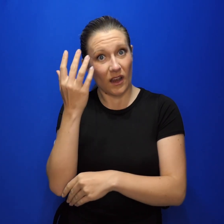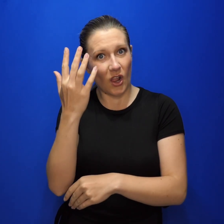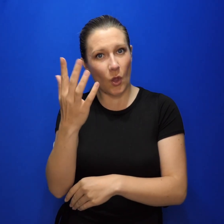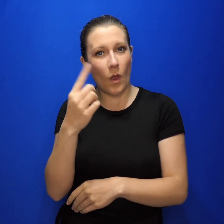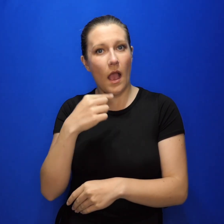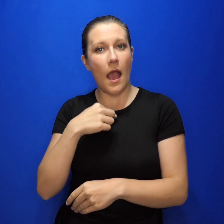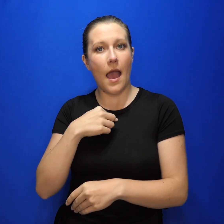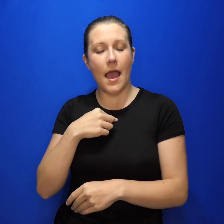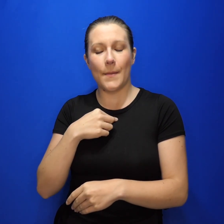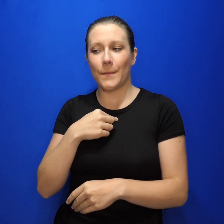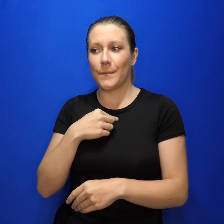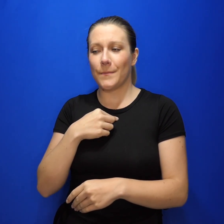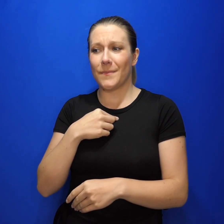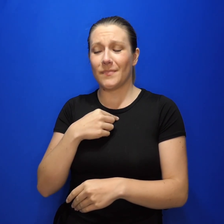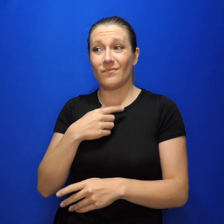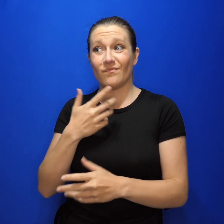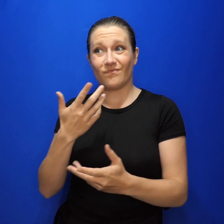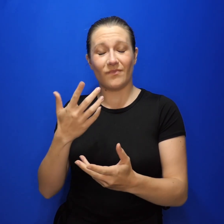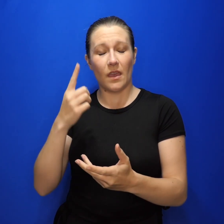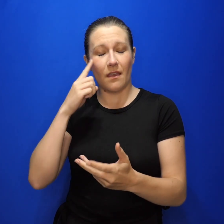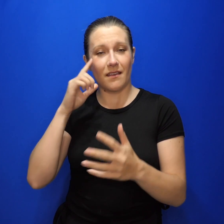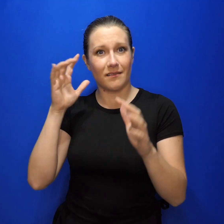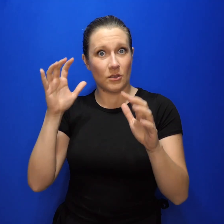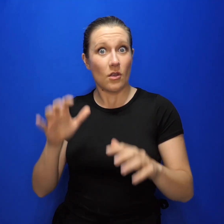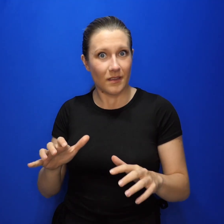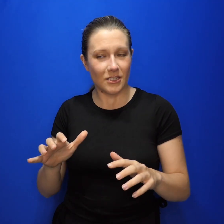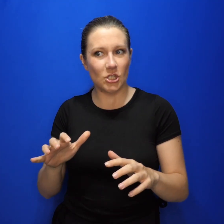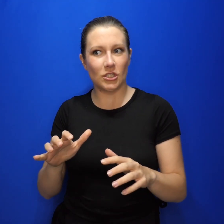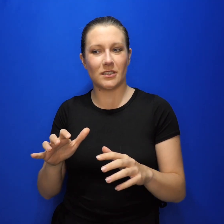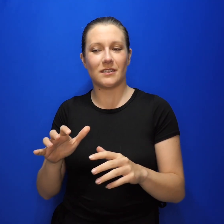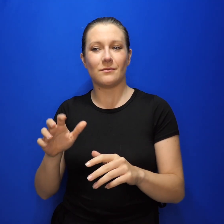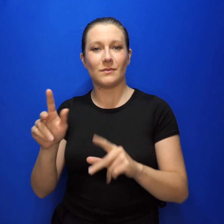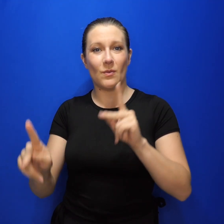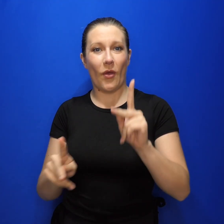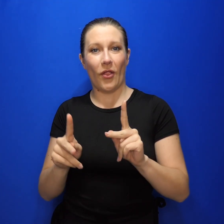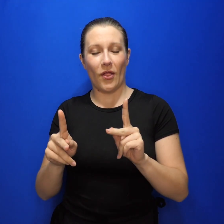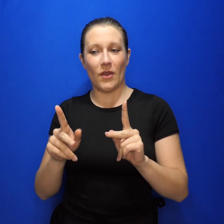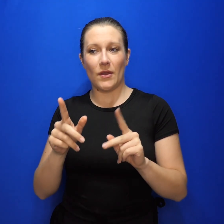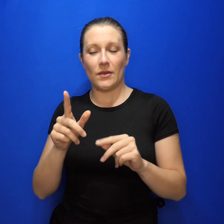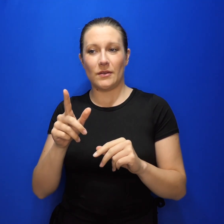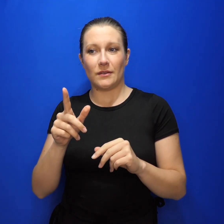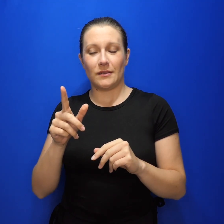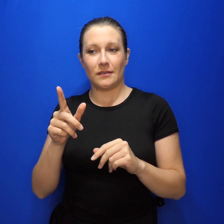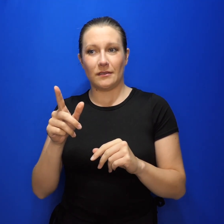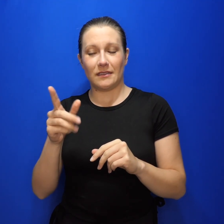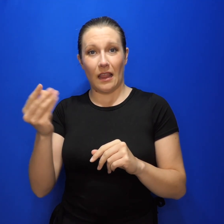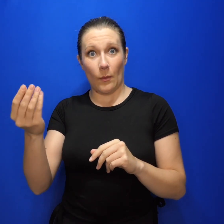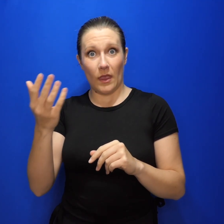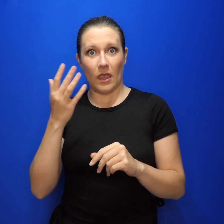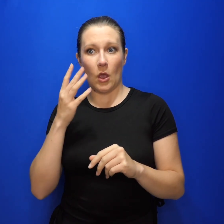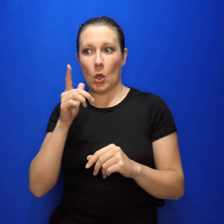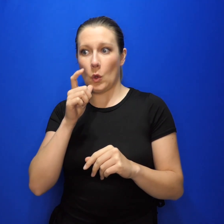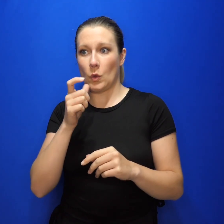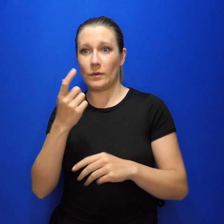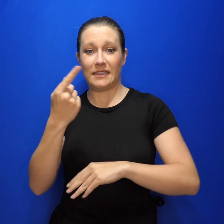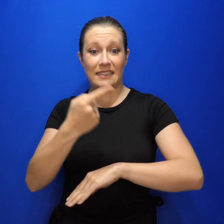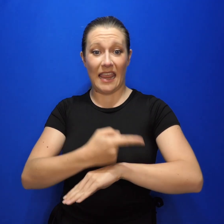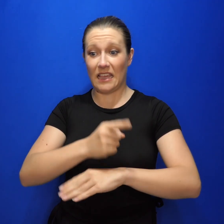I'm reasonably astonished when I see people who, for days, weeks, months, and